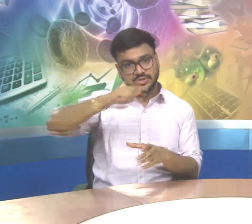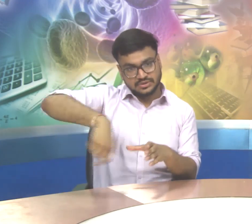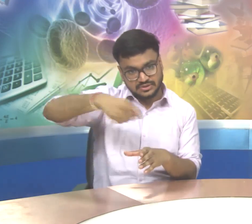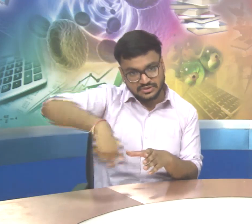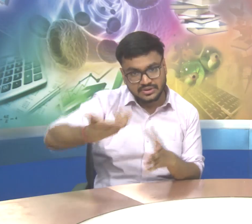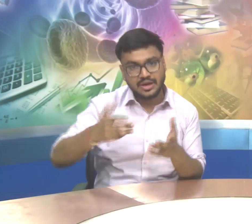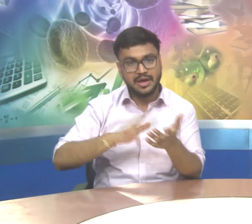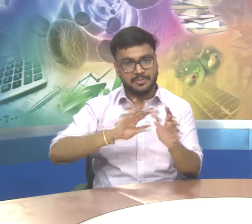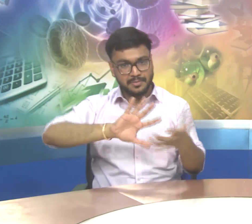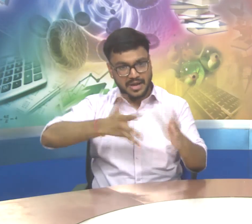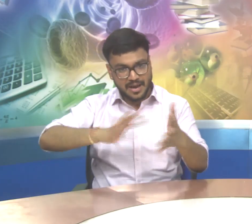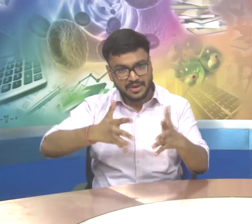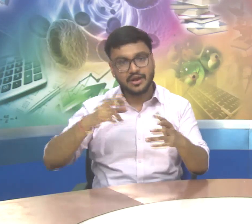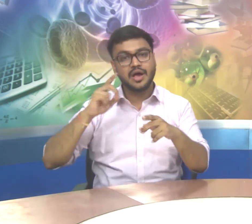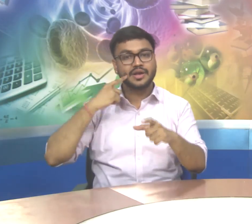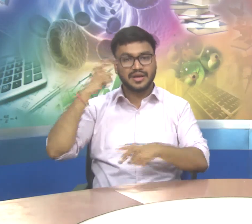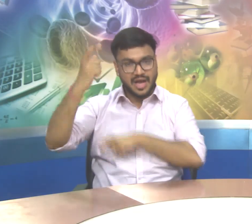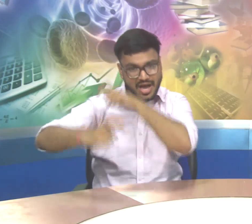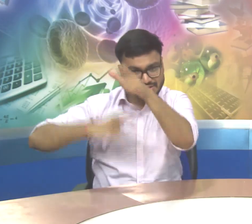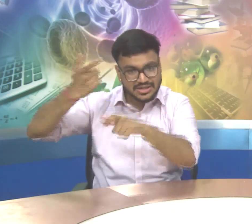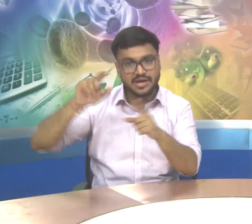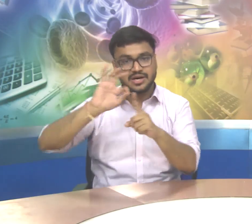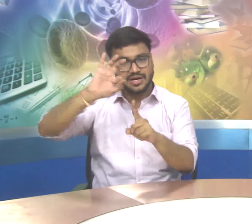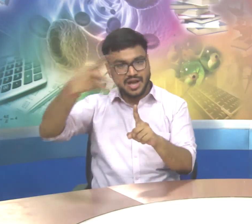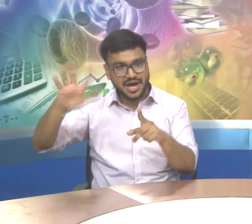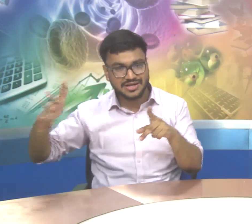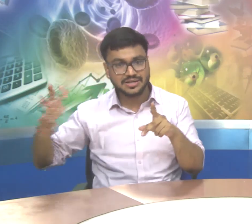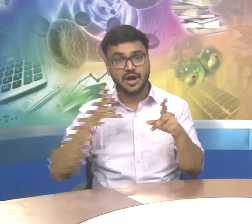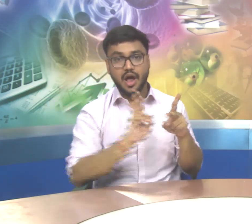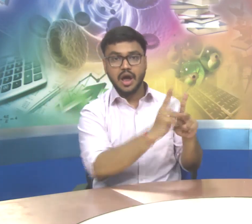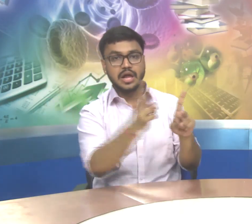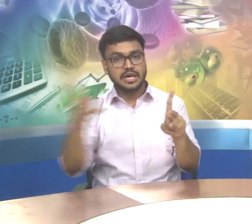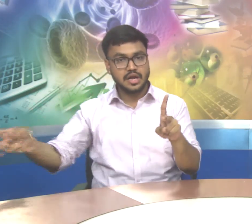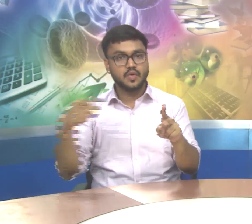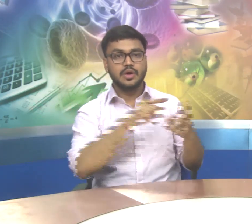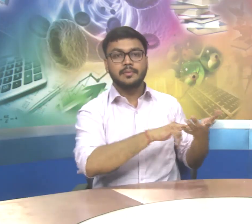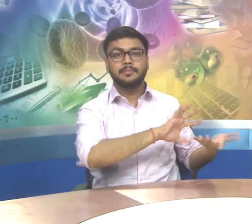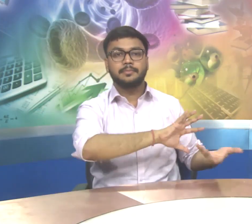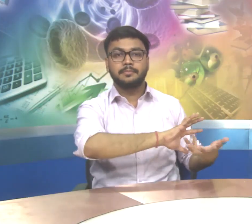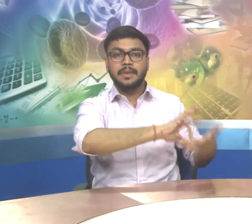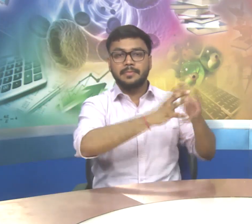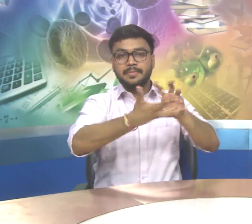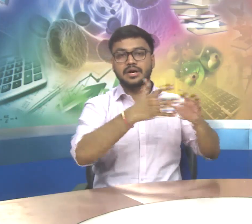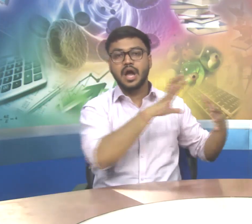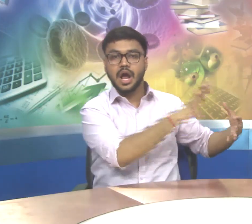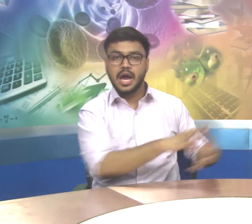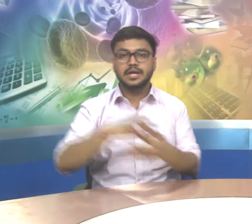Today, coal is used for cooking, running machines, industries and producing